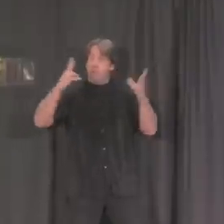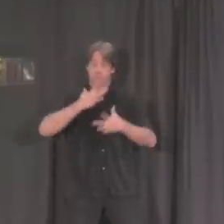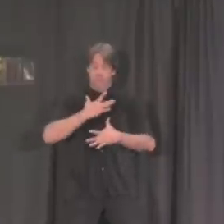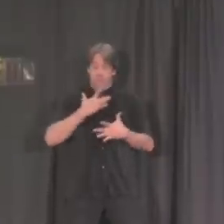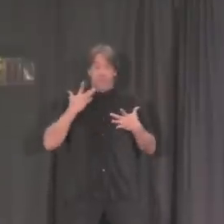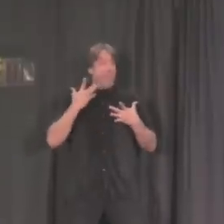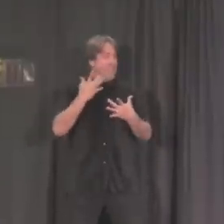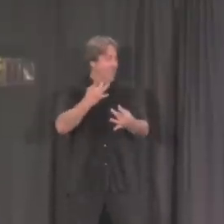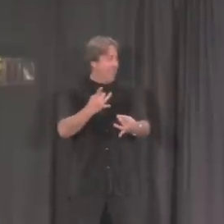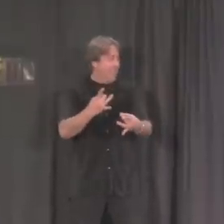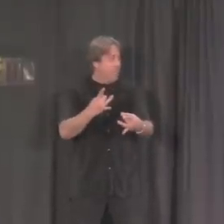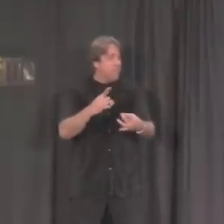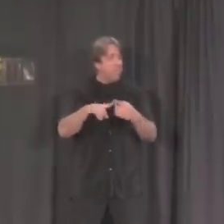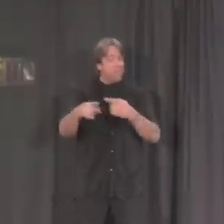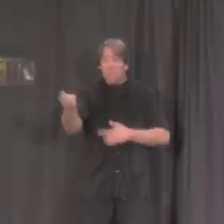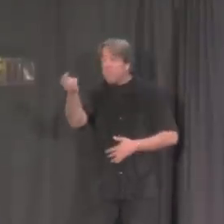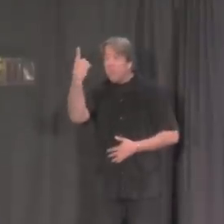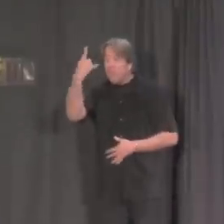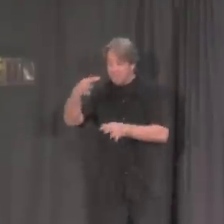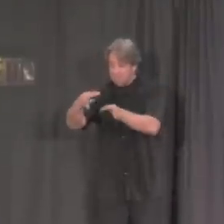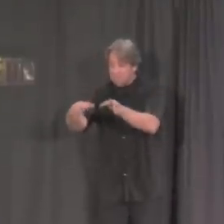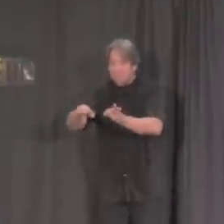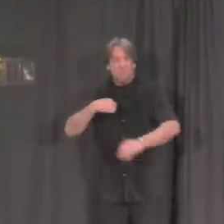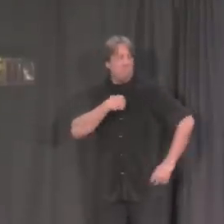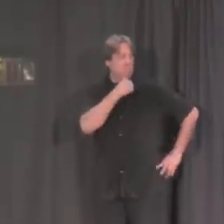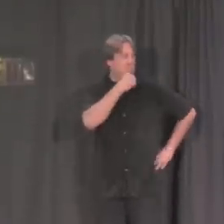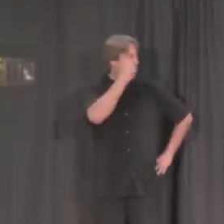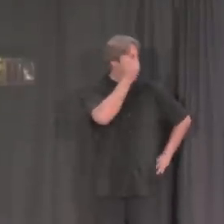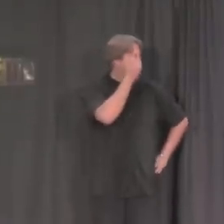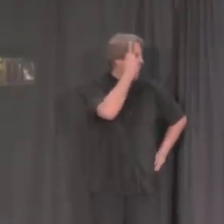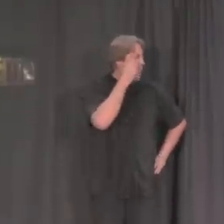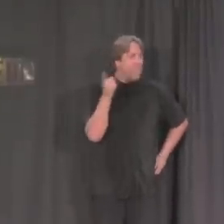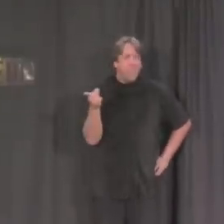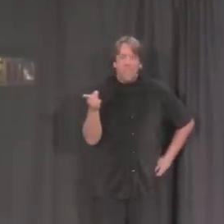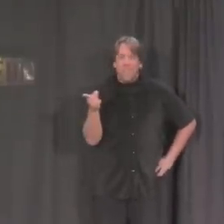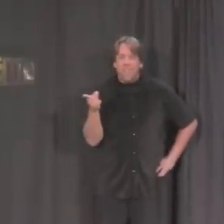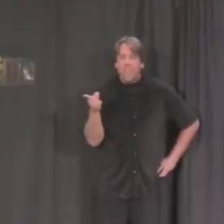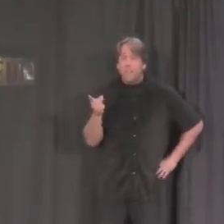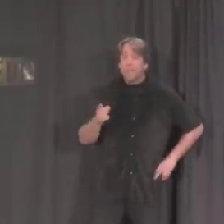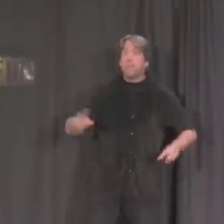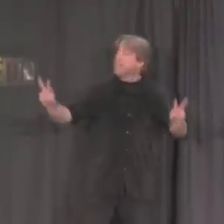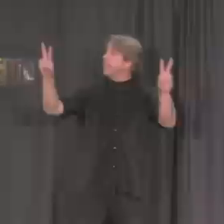means very interesting. But there's one idiom that I do not understand.